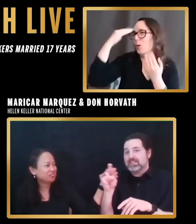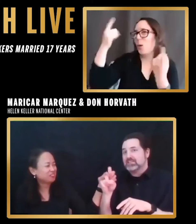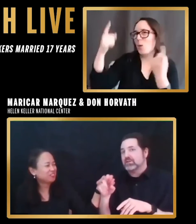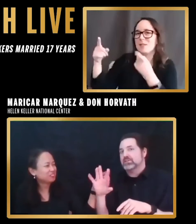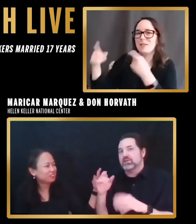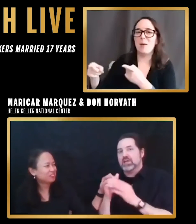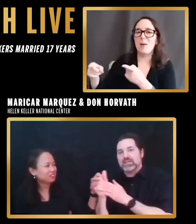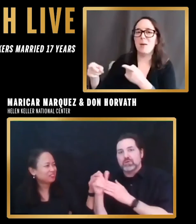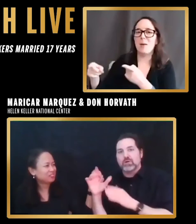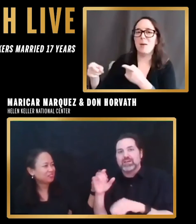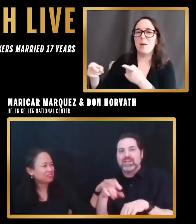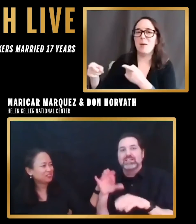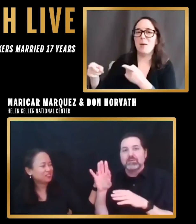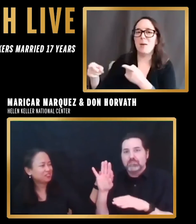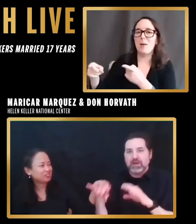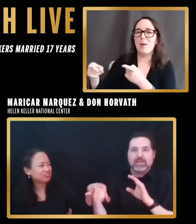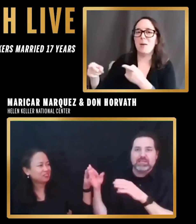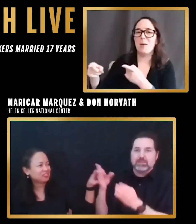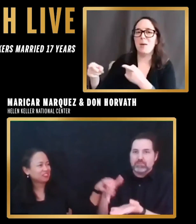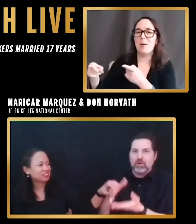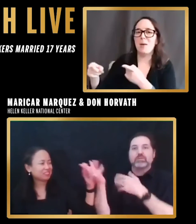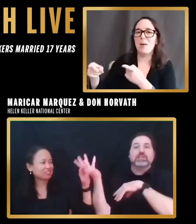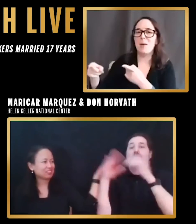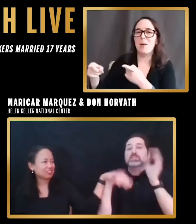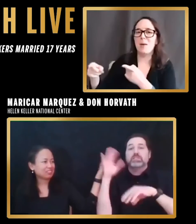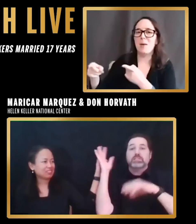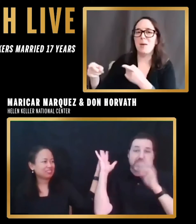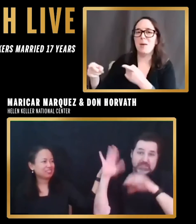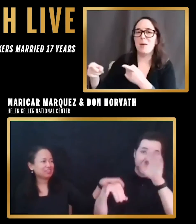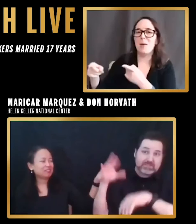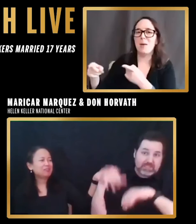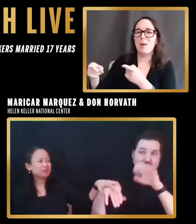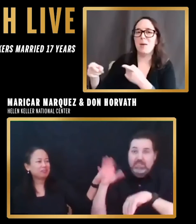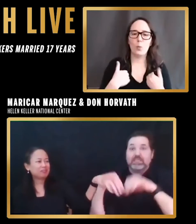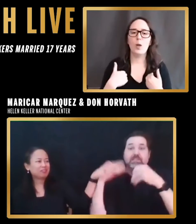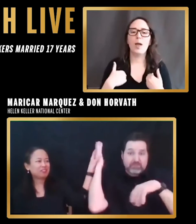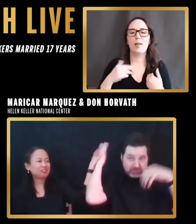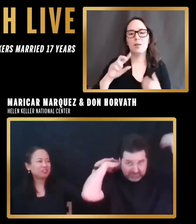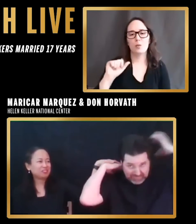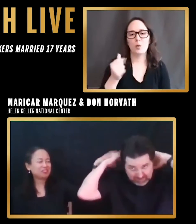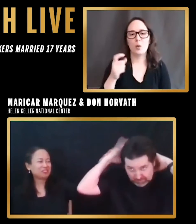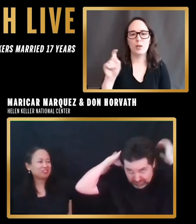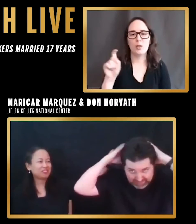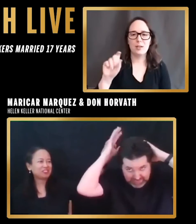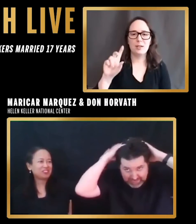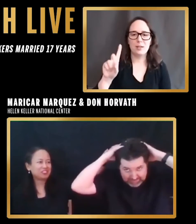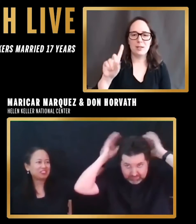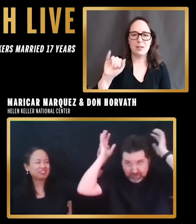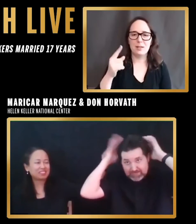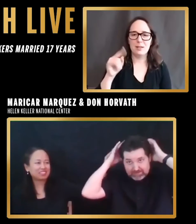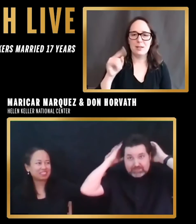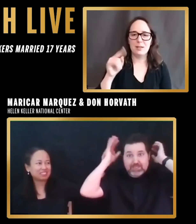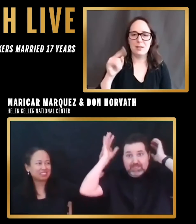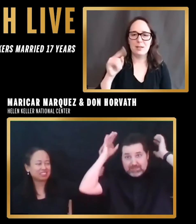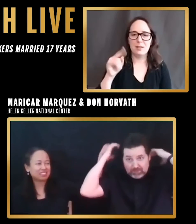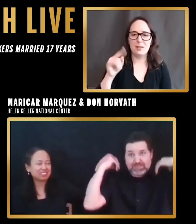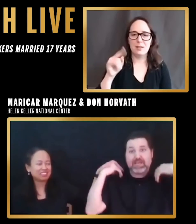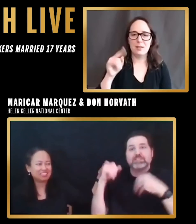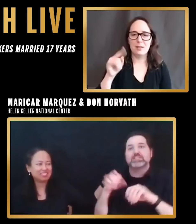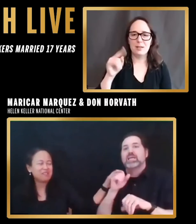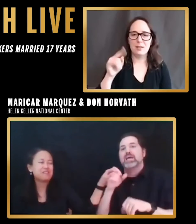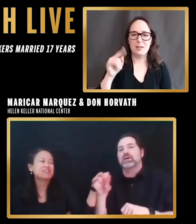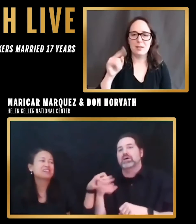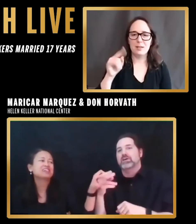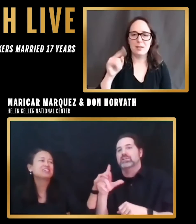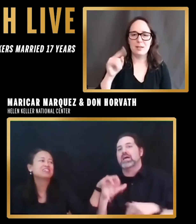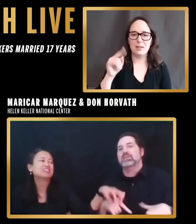we had Dixie in the boat, and then Dixie is climbing up my head, trying to keep,